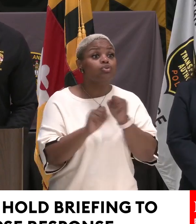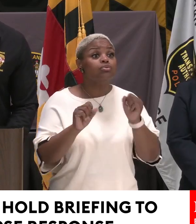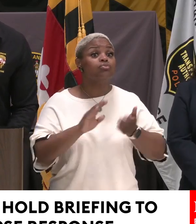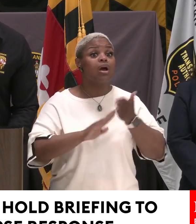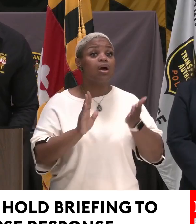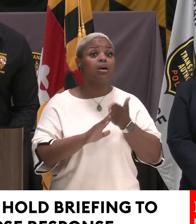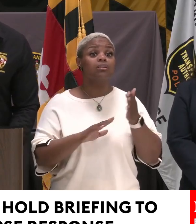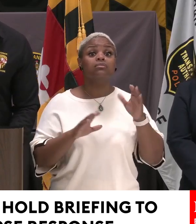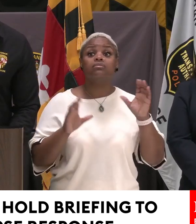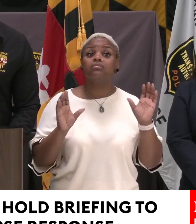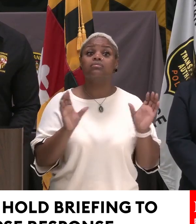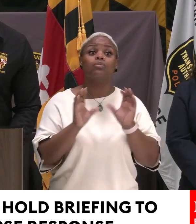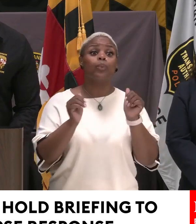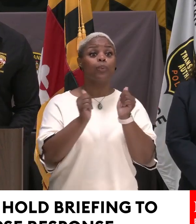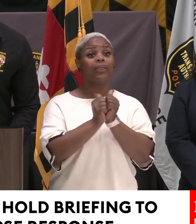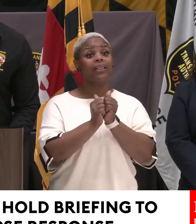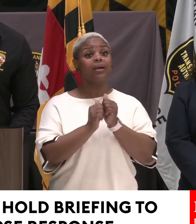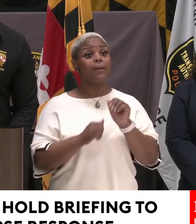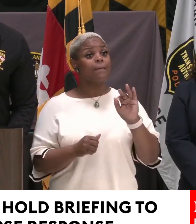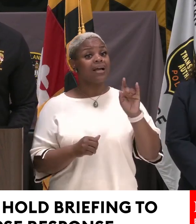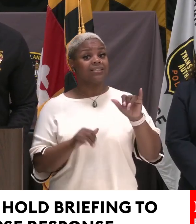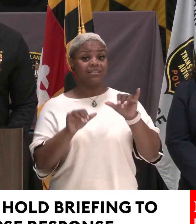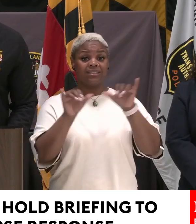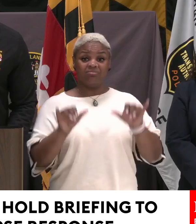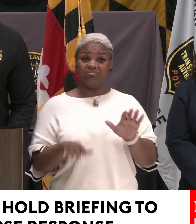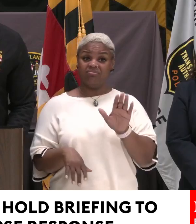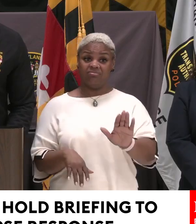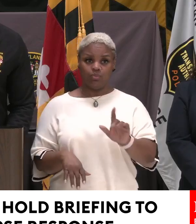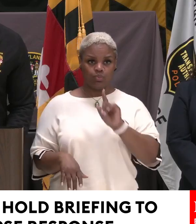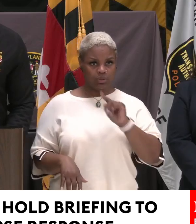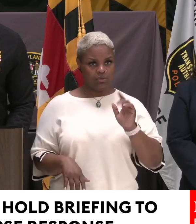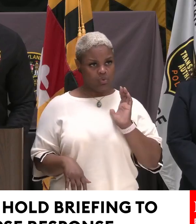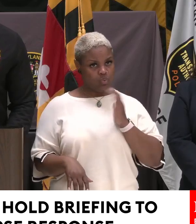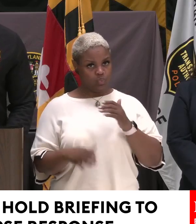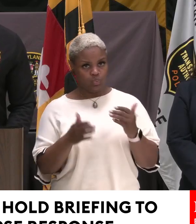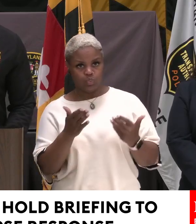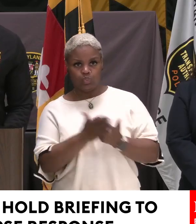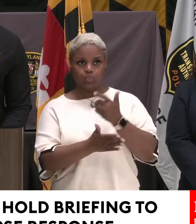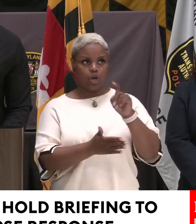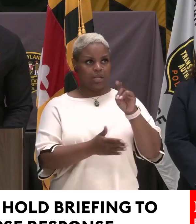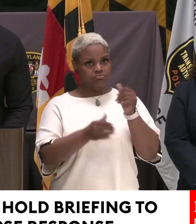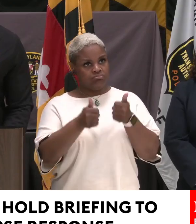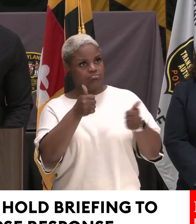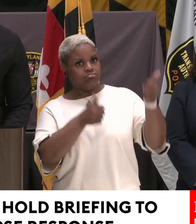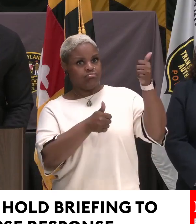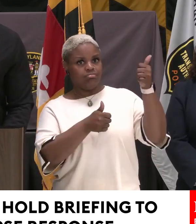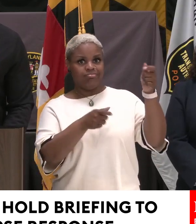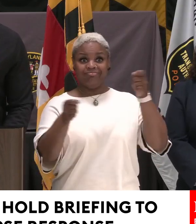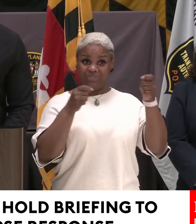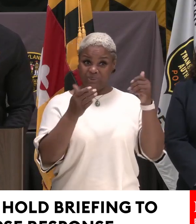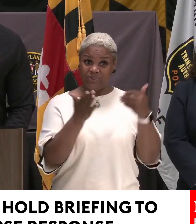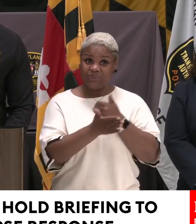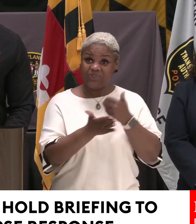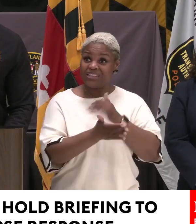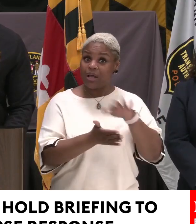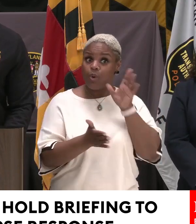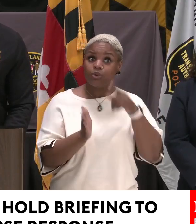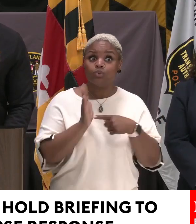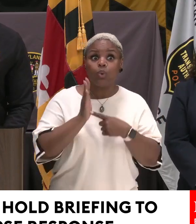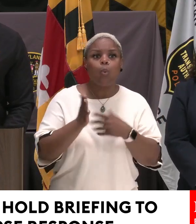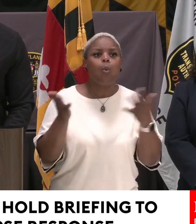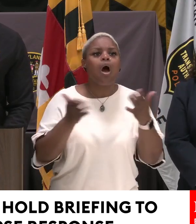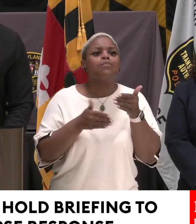within buddy teams. And we have brand new video from Unified Command that shows you just what this process